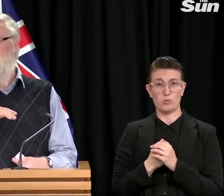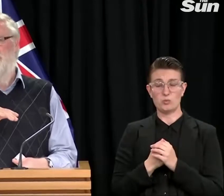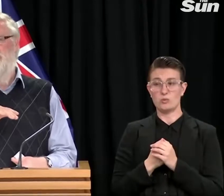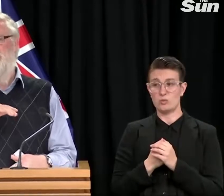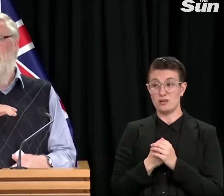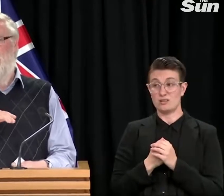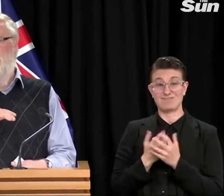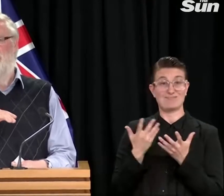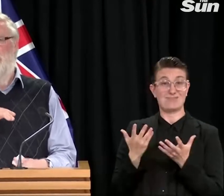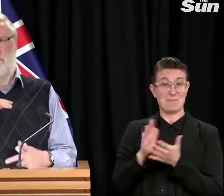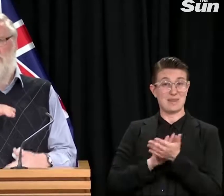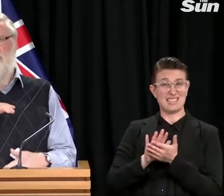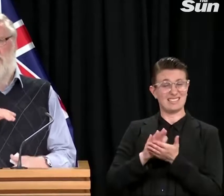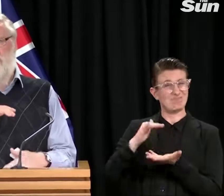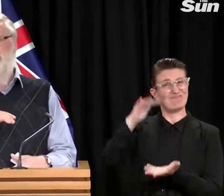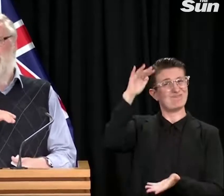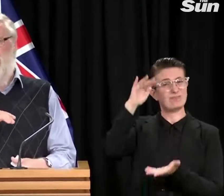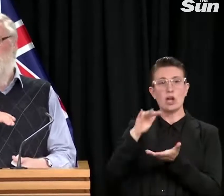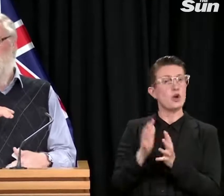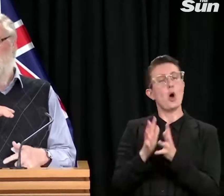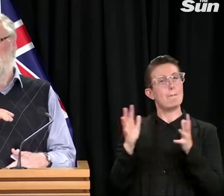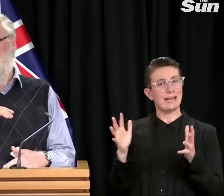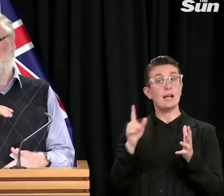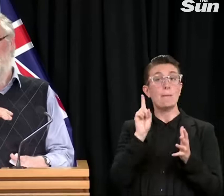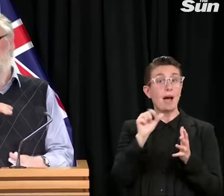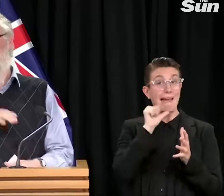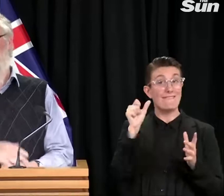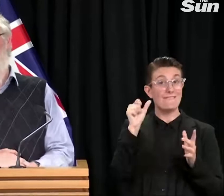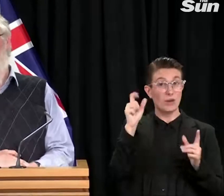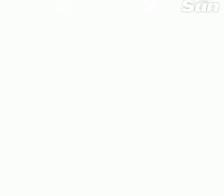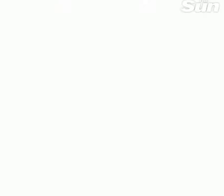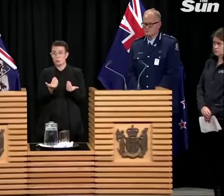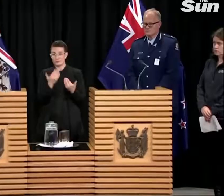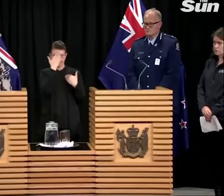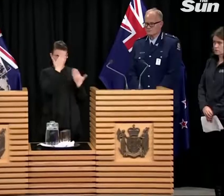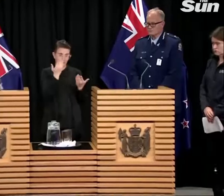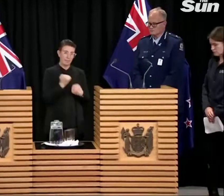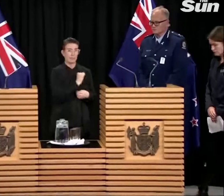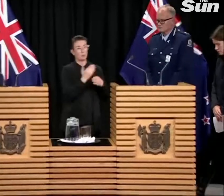volcanic eruptions, it's not large, but if you are close to that, it is not good.